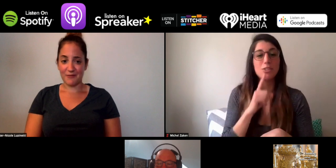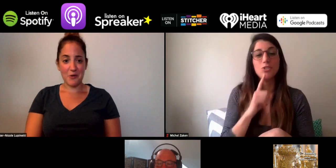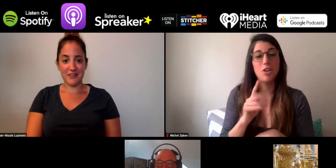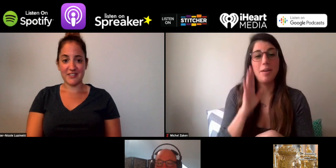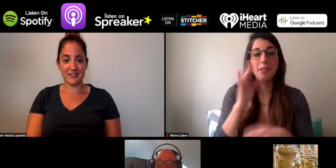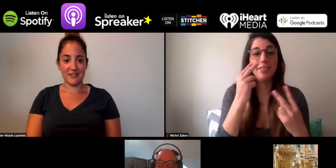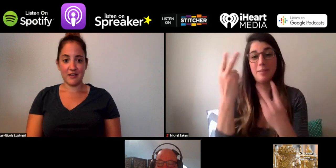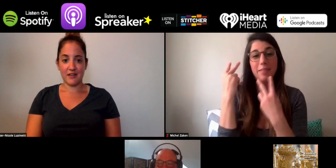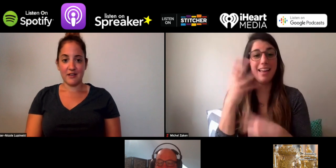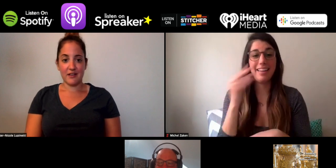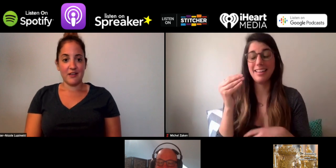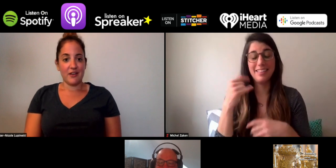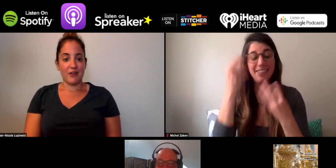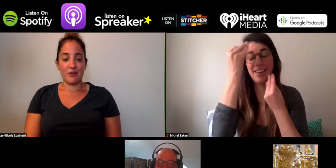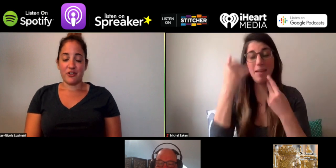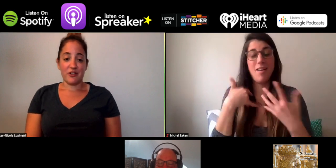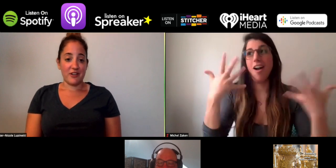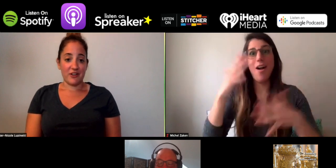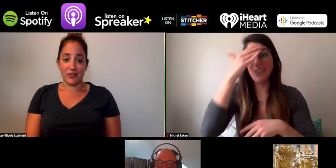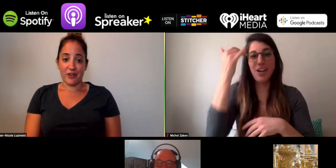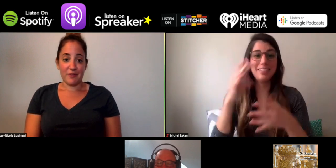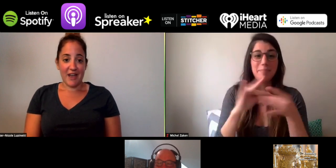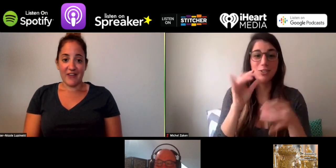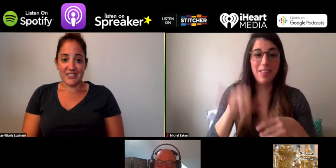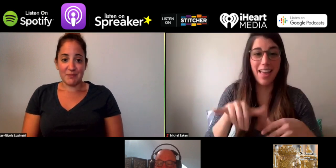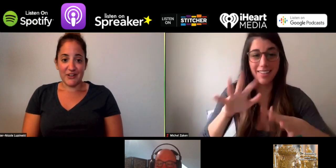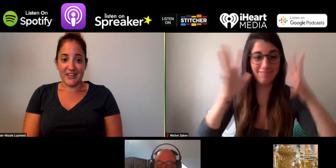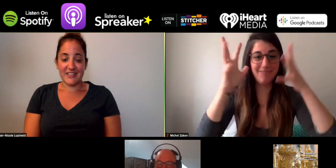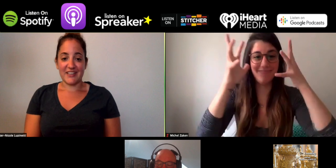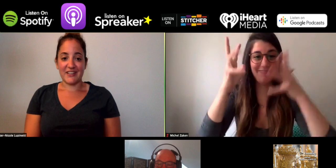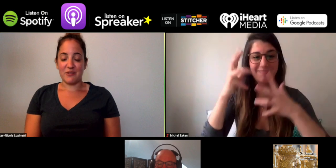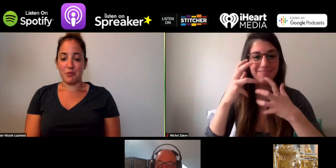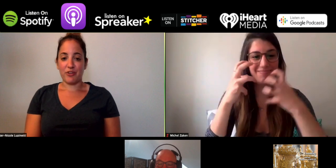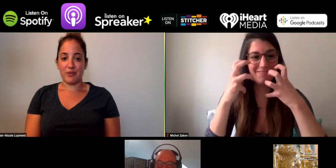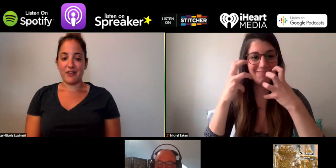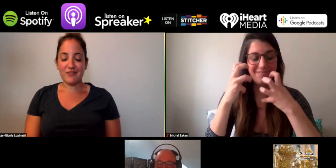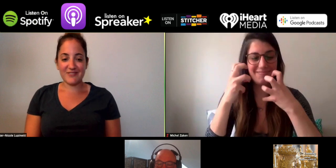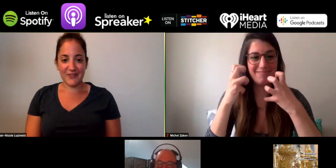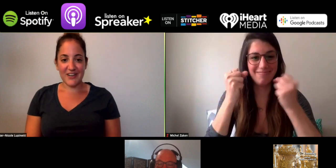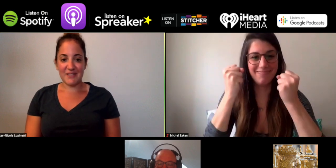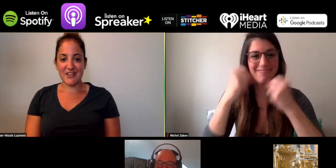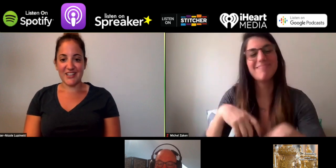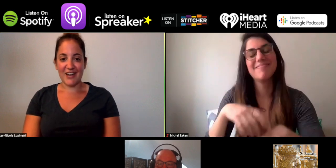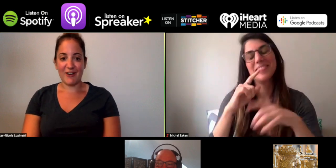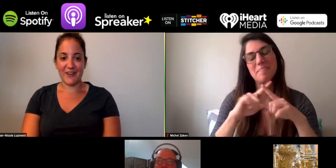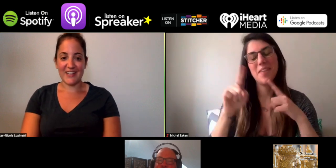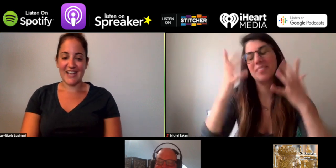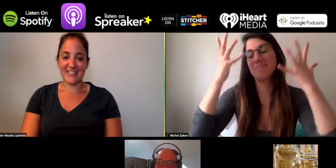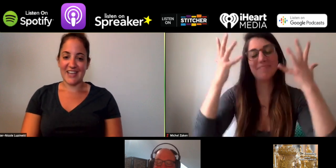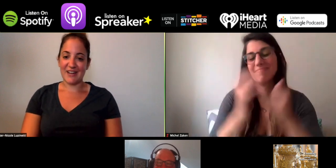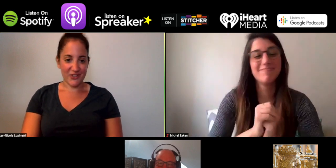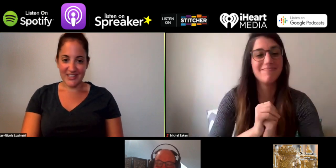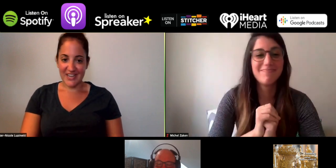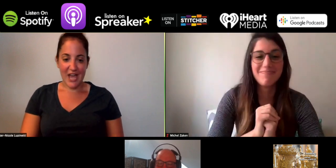Yeah, of course. You know, I'm sure you're going to look back on this experience and we're both going to be like, oh, I forgot to mention that, or I forgot to